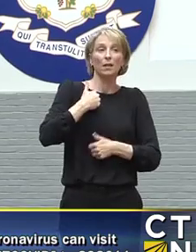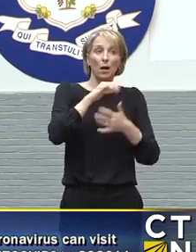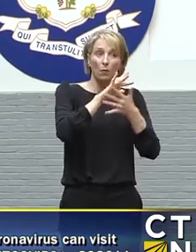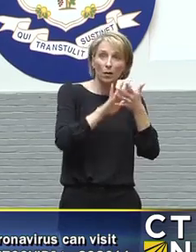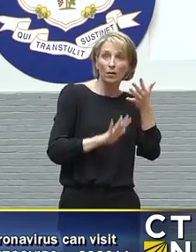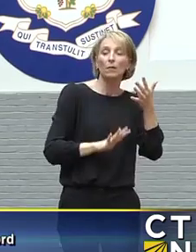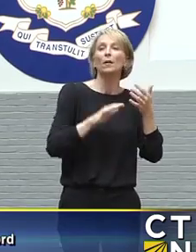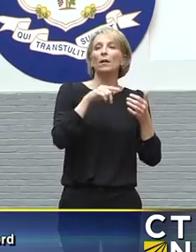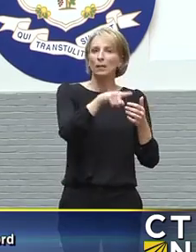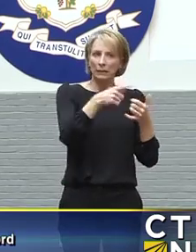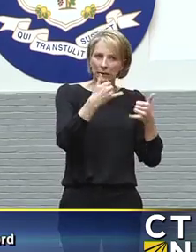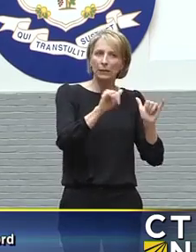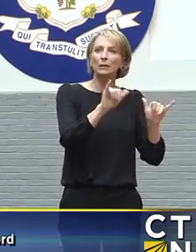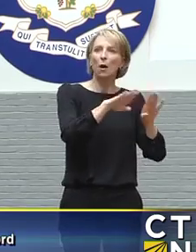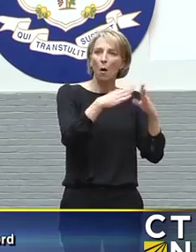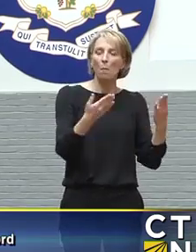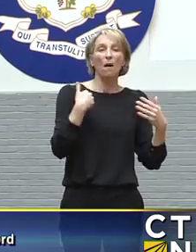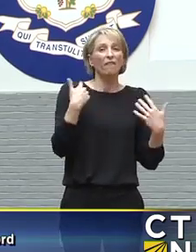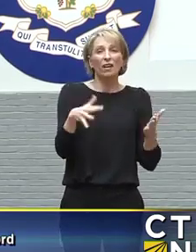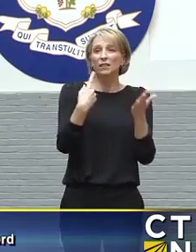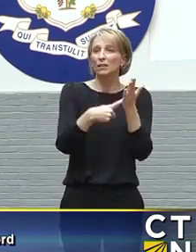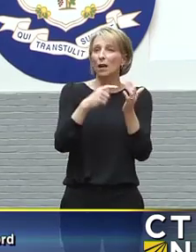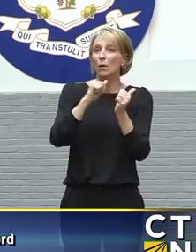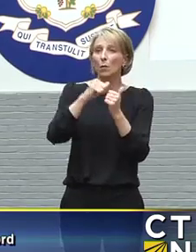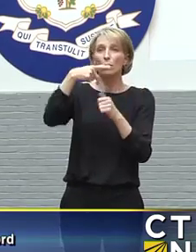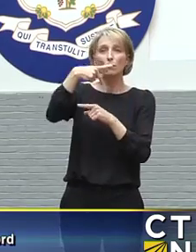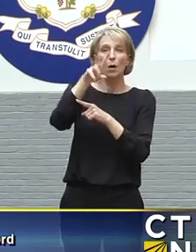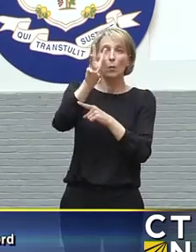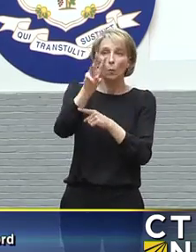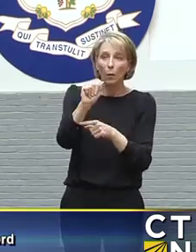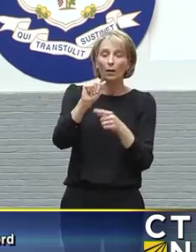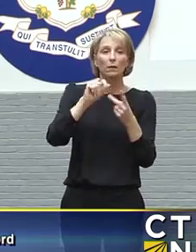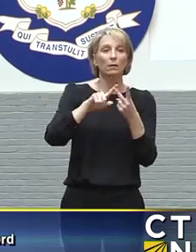Pratt & Whitney, I've talked to Sikorsky, I've talked to Electric Boat,